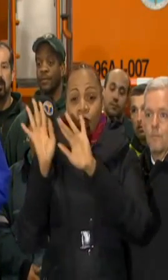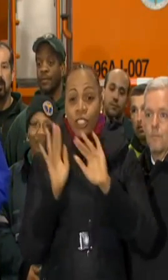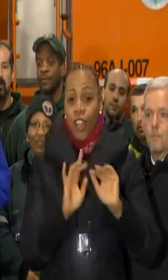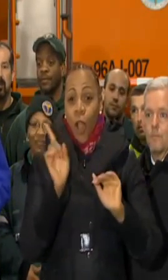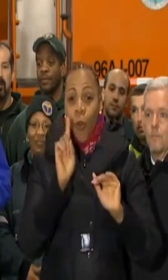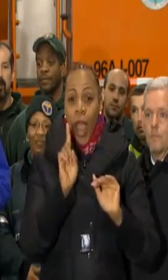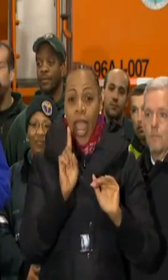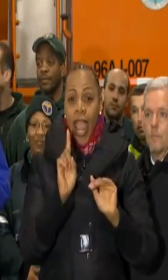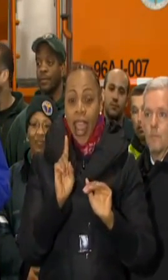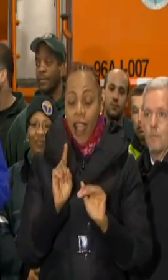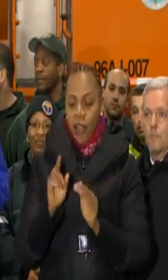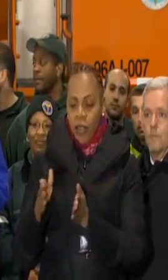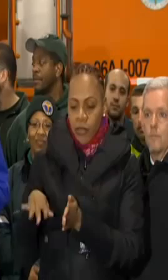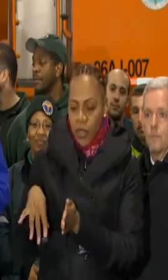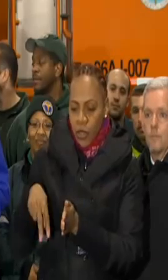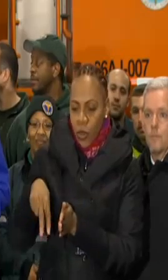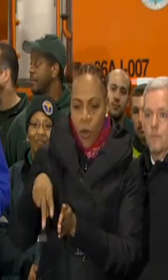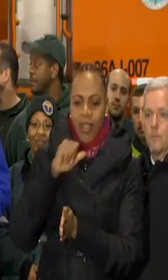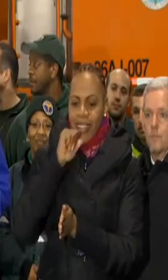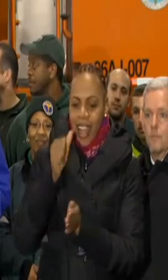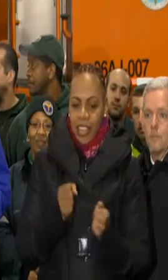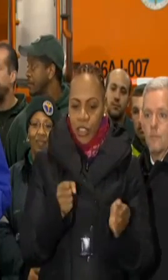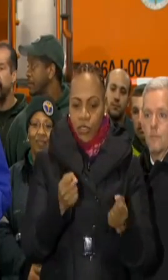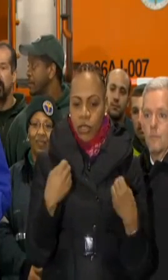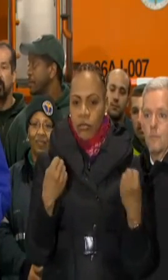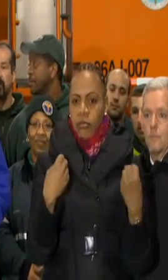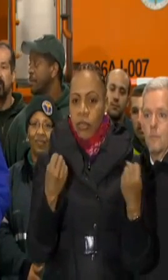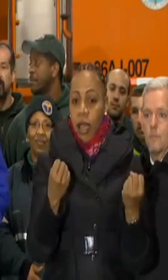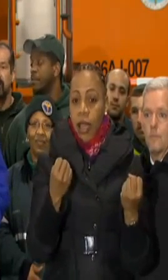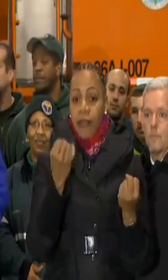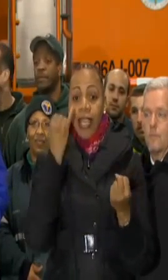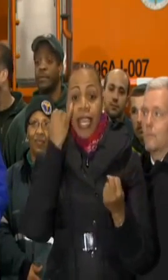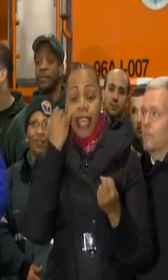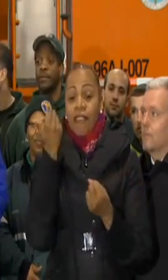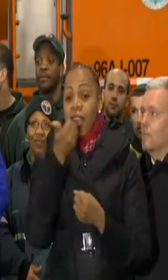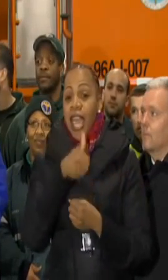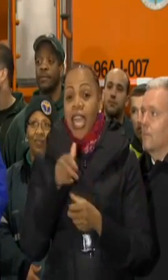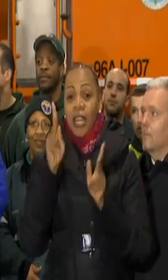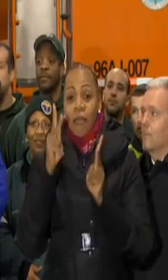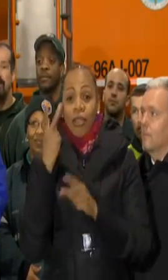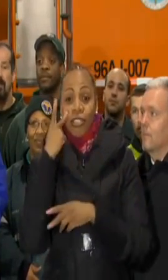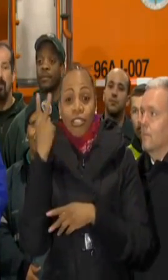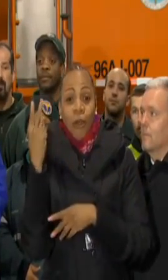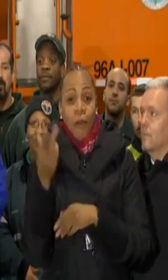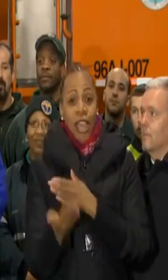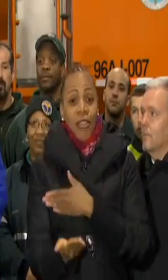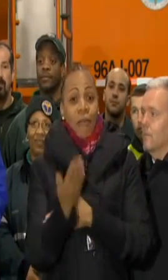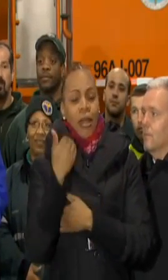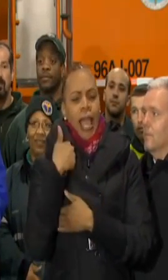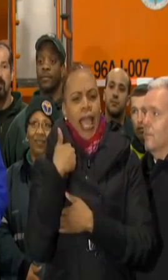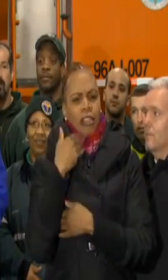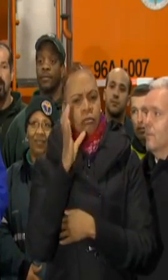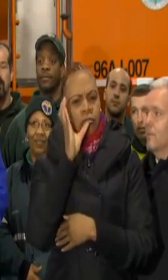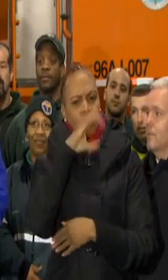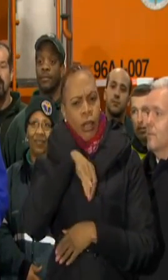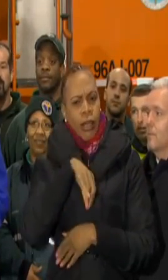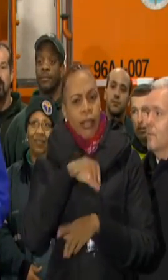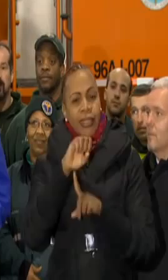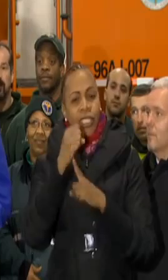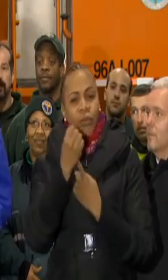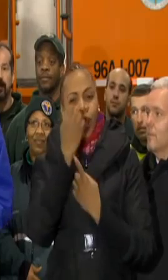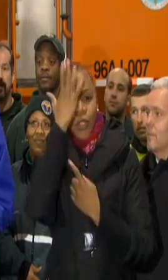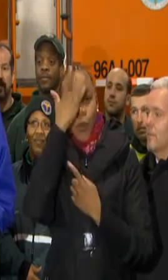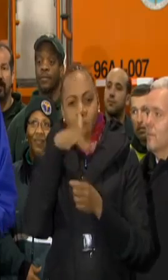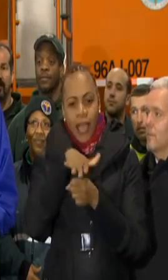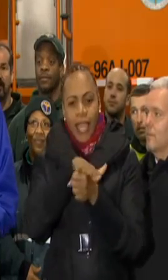on the sidewalk, not into the street. If anyone was watching me this morning, I had an unusual situation because the area in